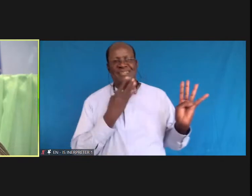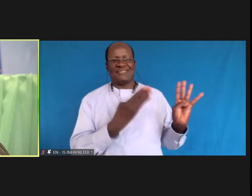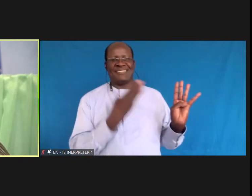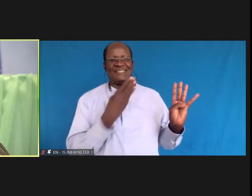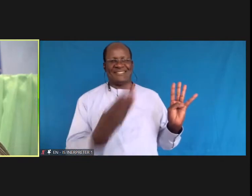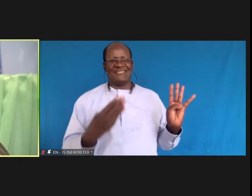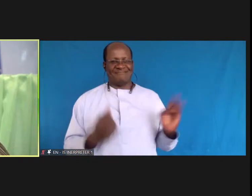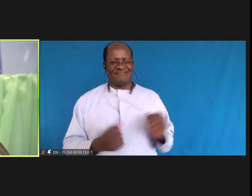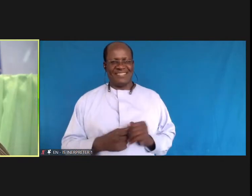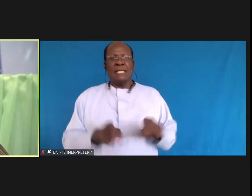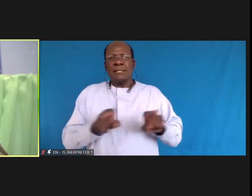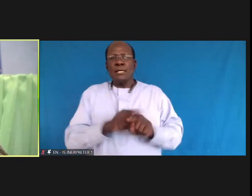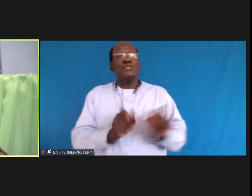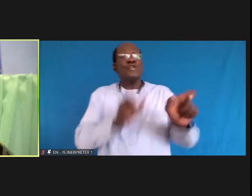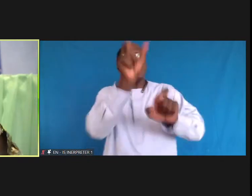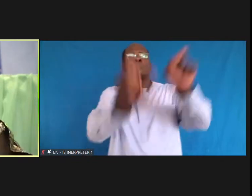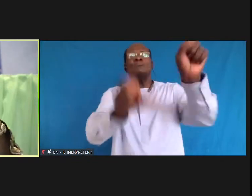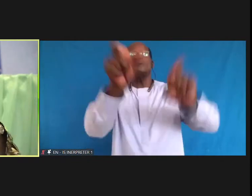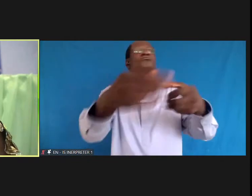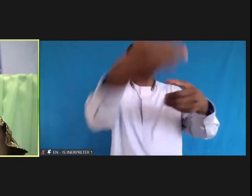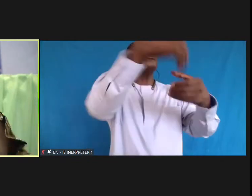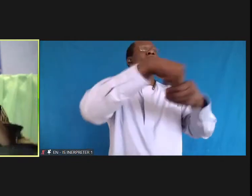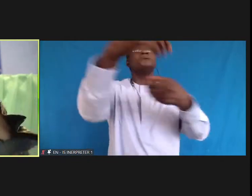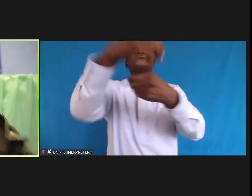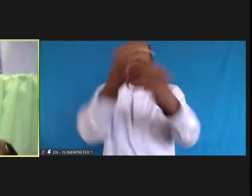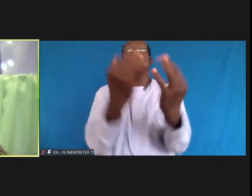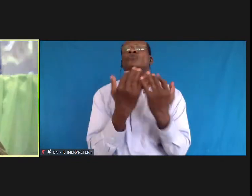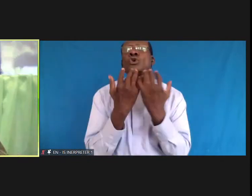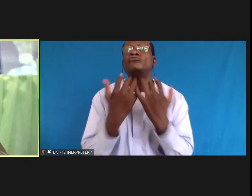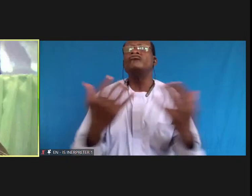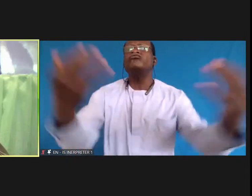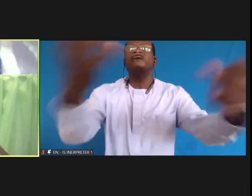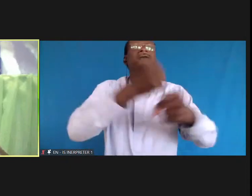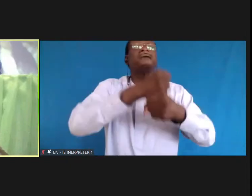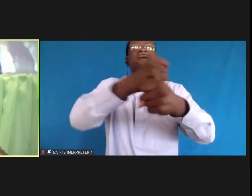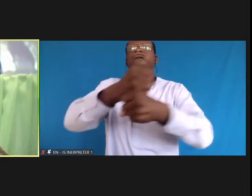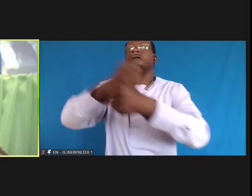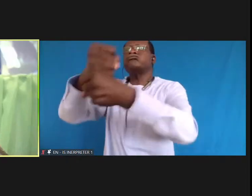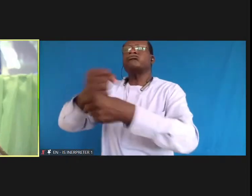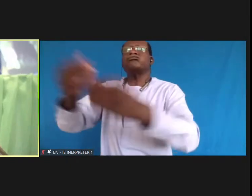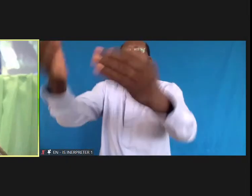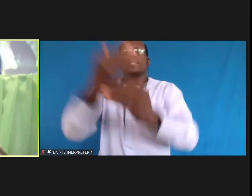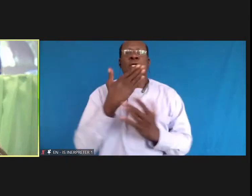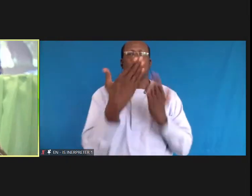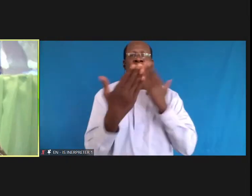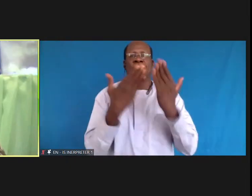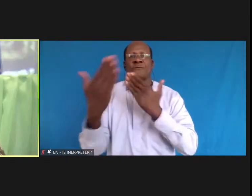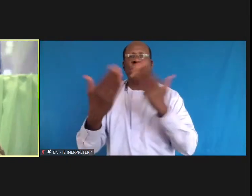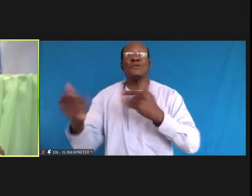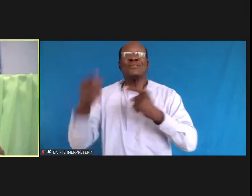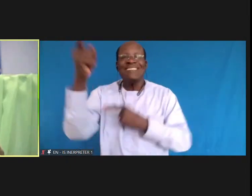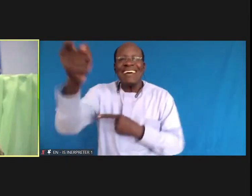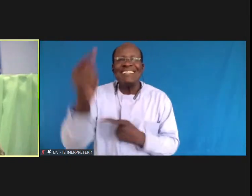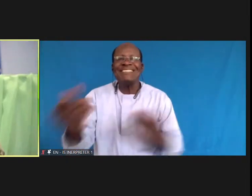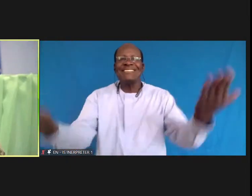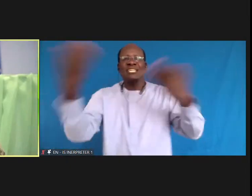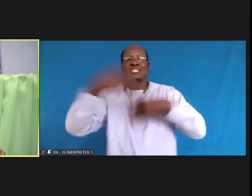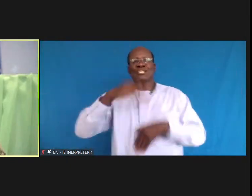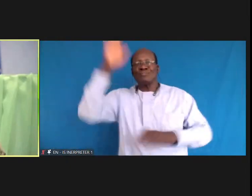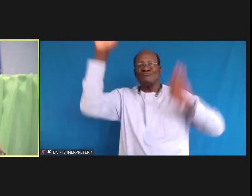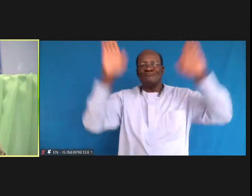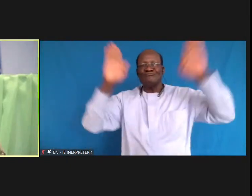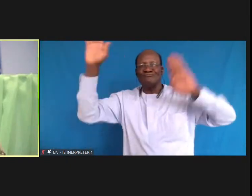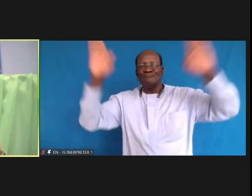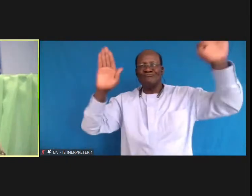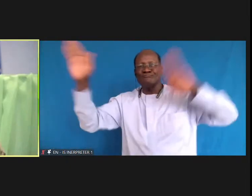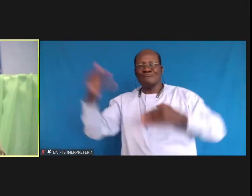also contributed at their level in asking questions and also making specific contributions. Thank you once again, Mr. Sylla,